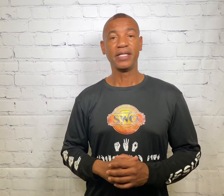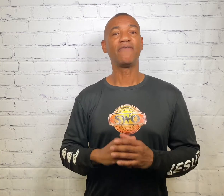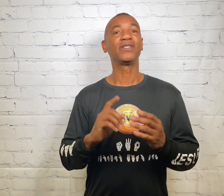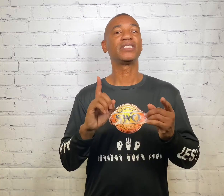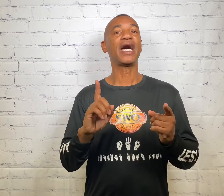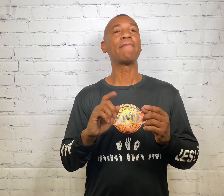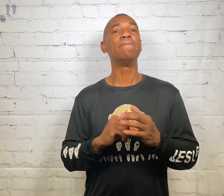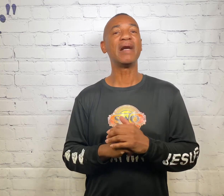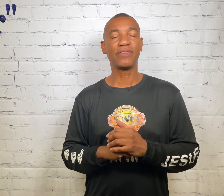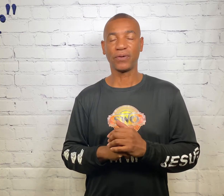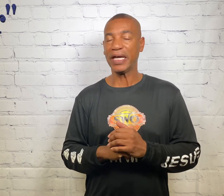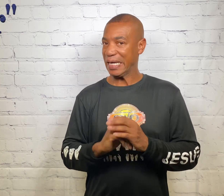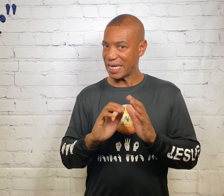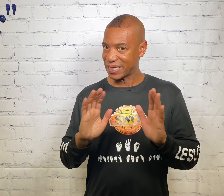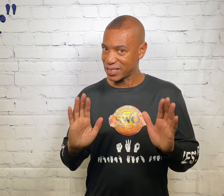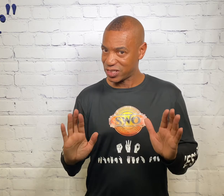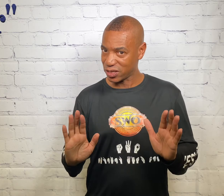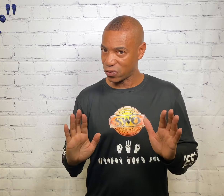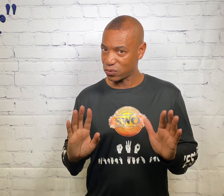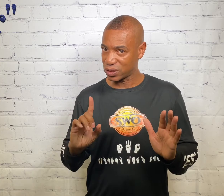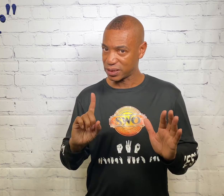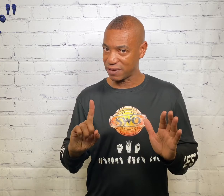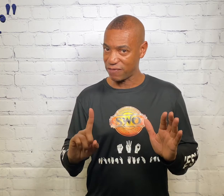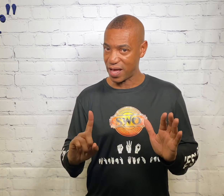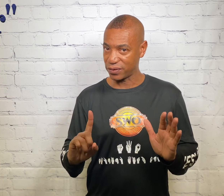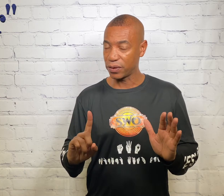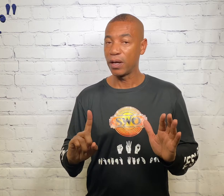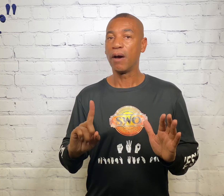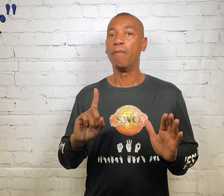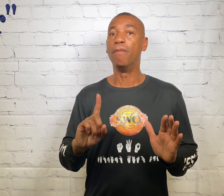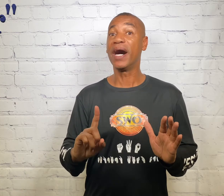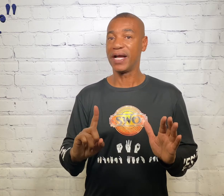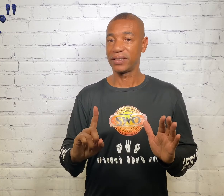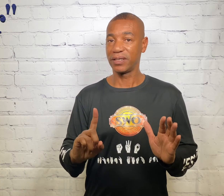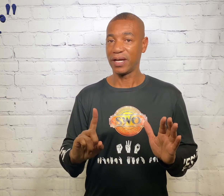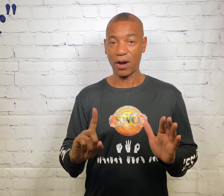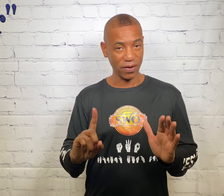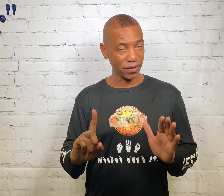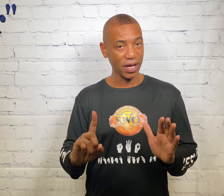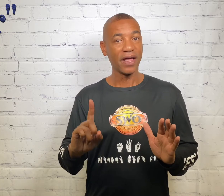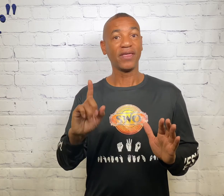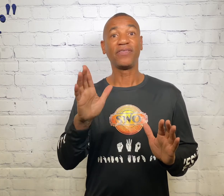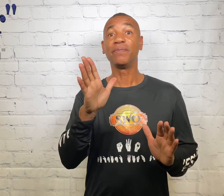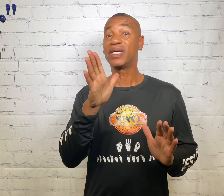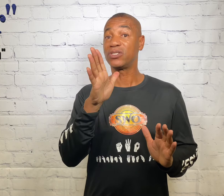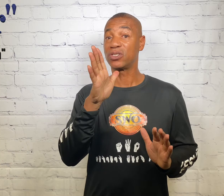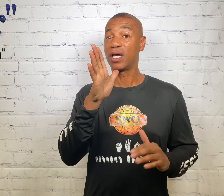Now for the sign mother, it's identical to the sign father, but however, the thumb touches